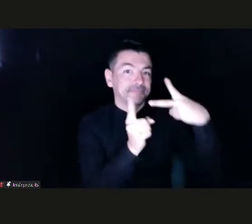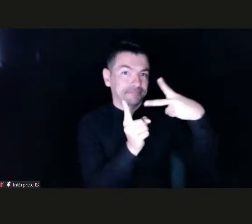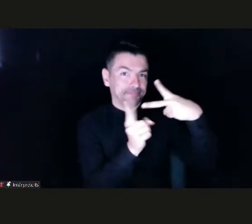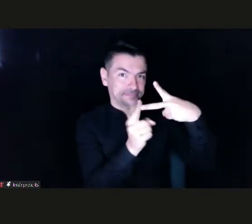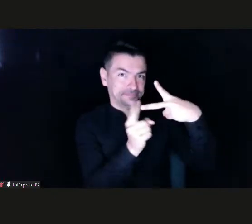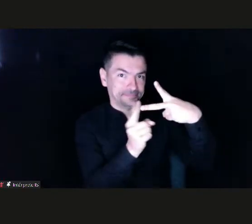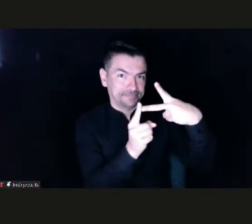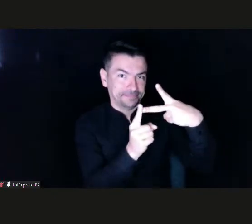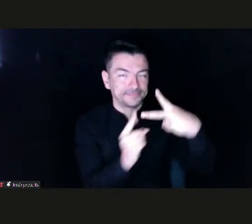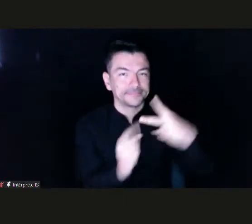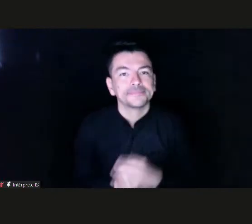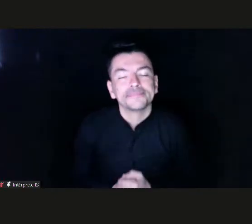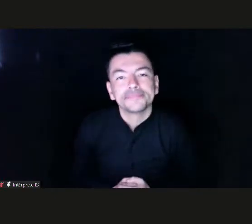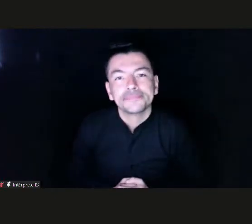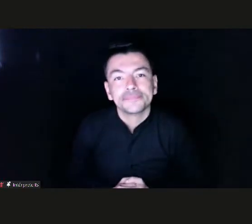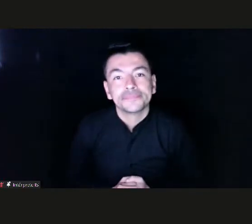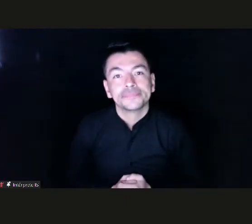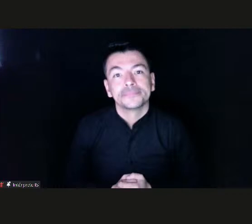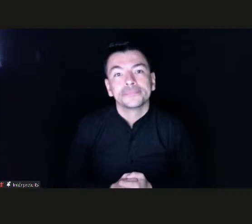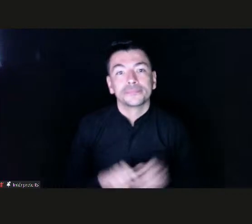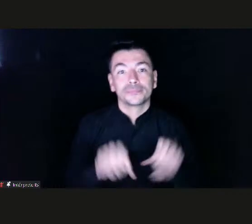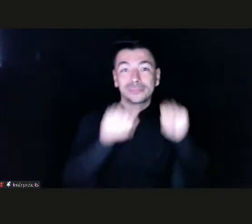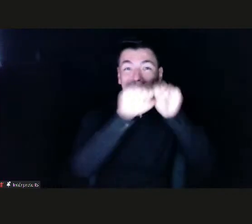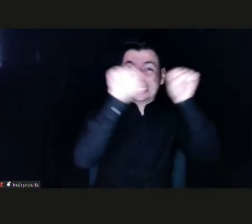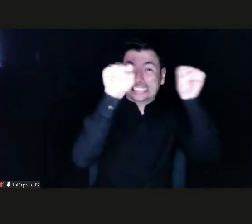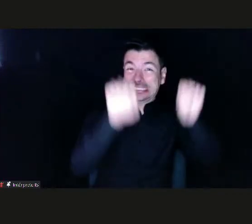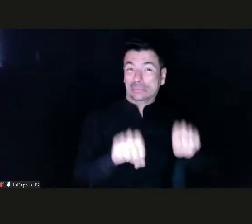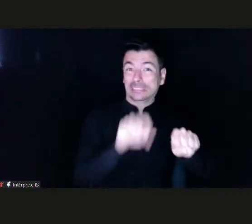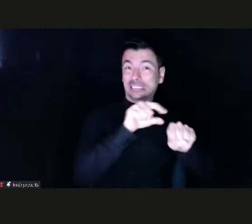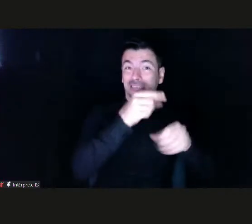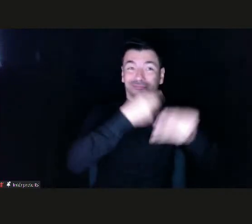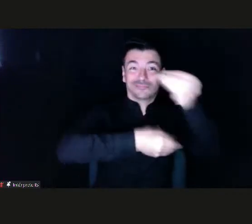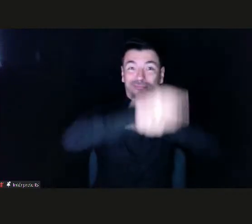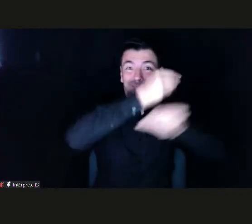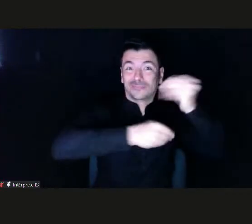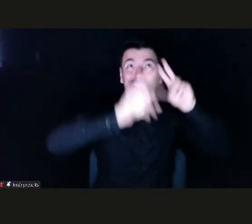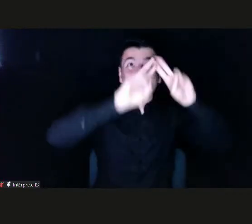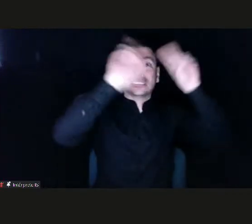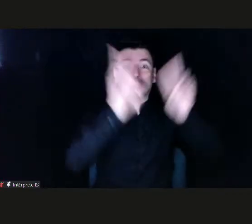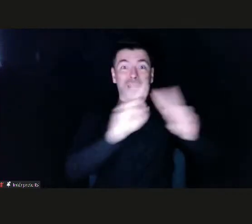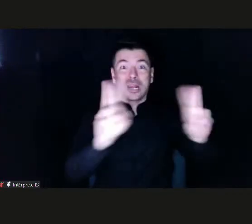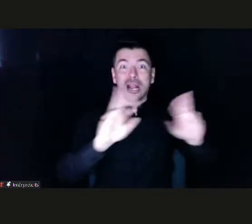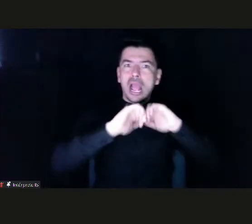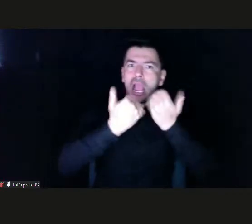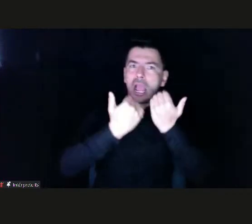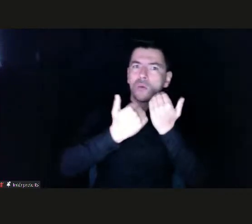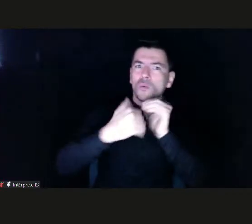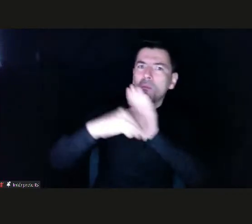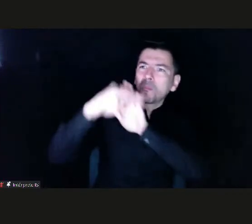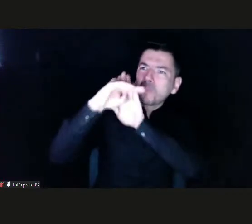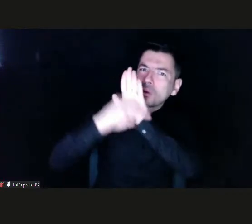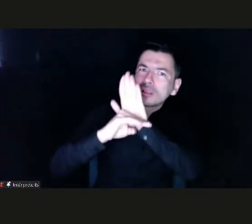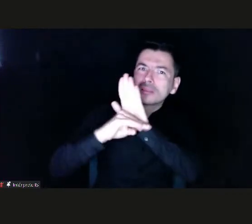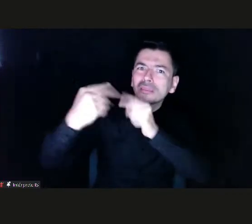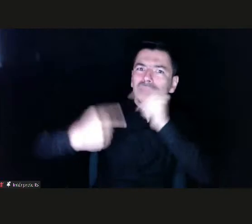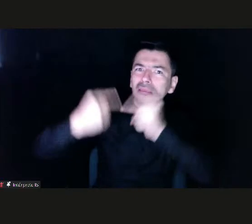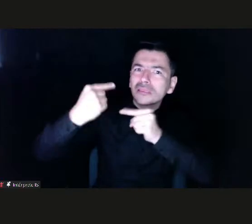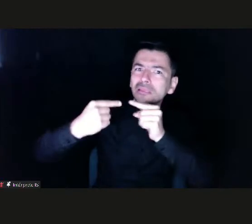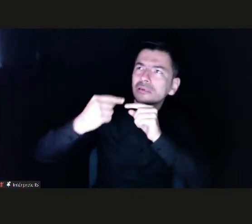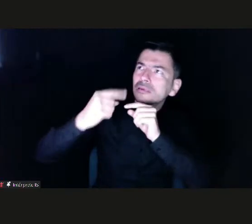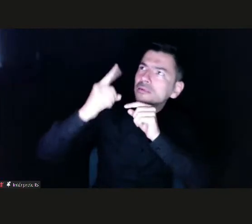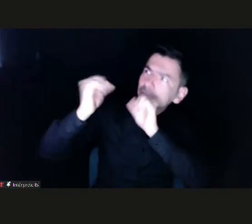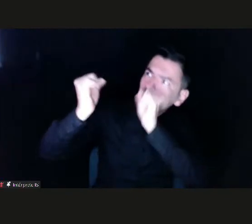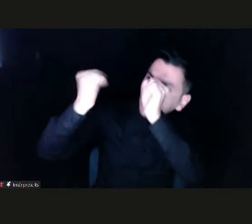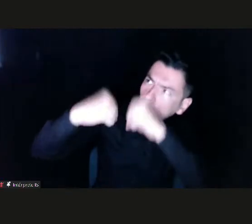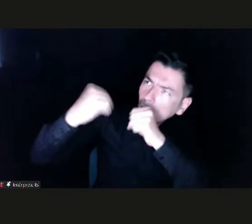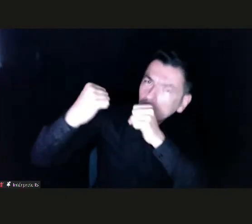policy in enabling the services-led transformation? And 3, what should countries do to benefit from